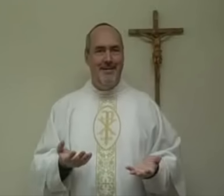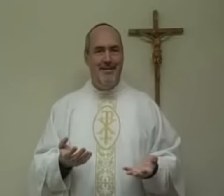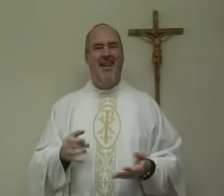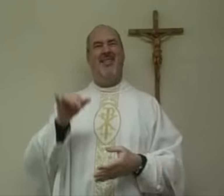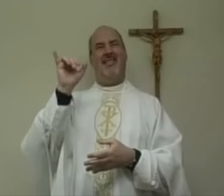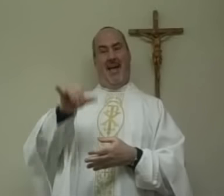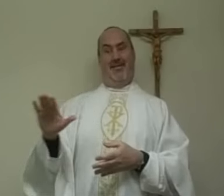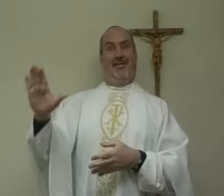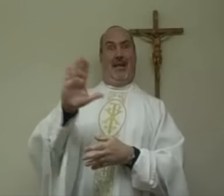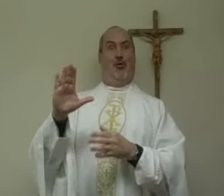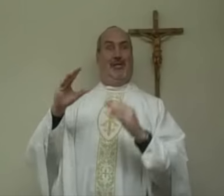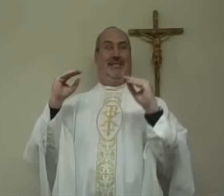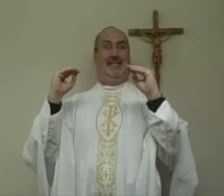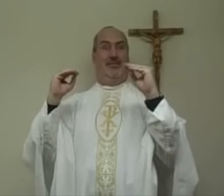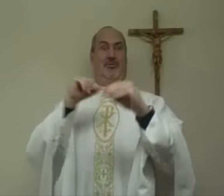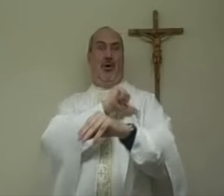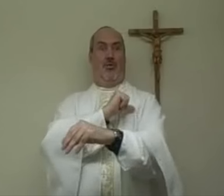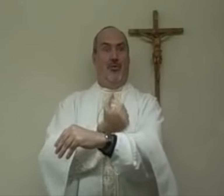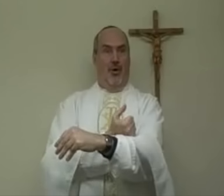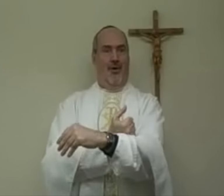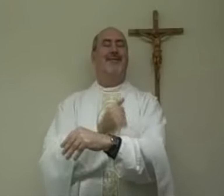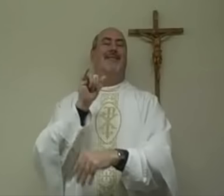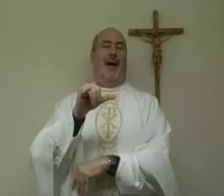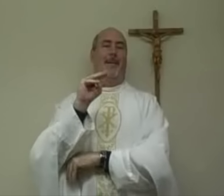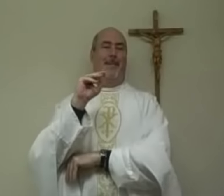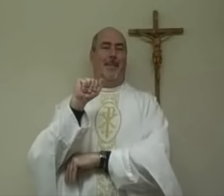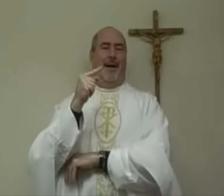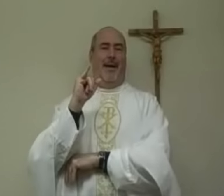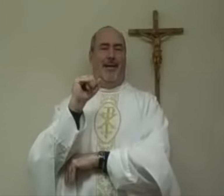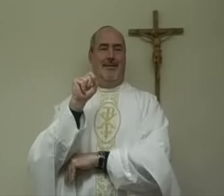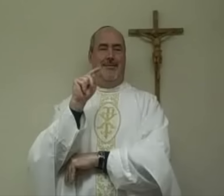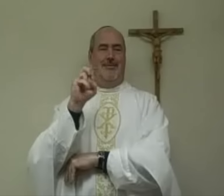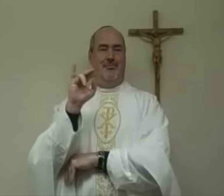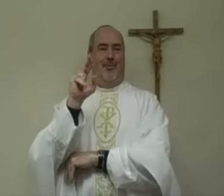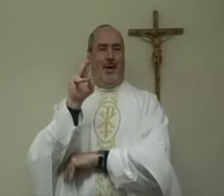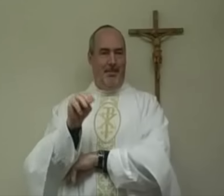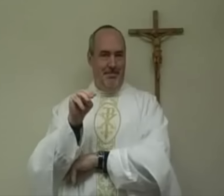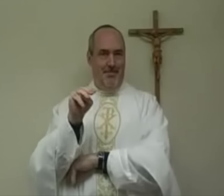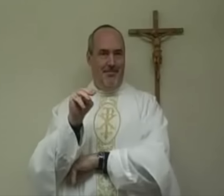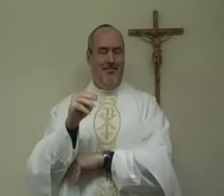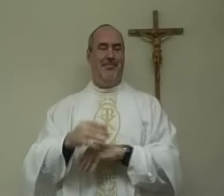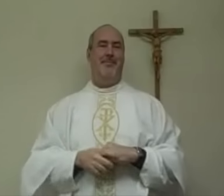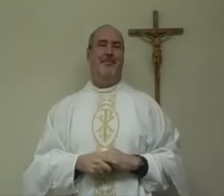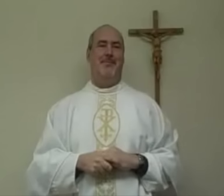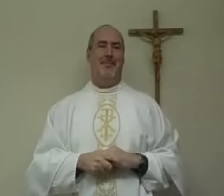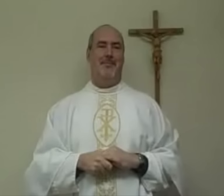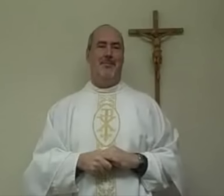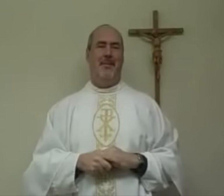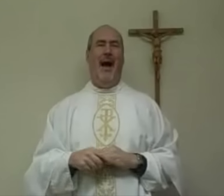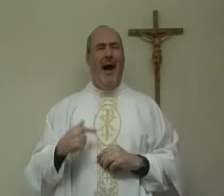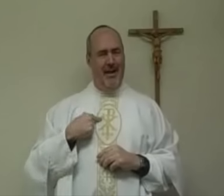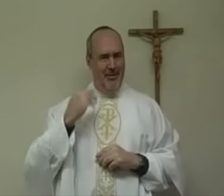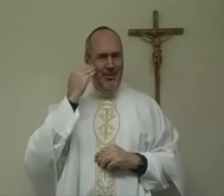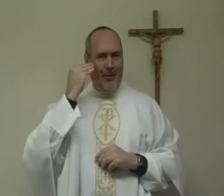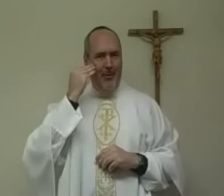leader of the entire group of bishops in the Catholic Church. And that is the teaching authority, or the